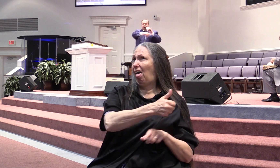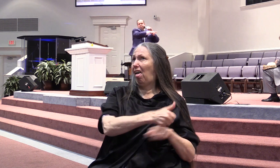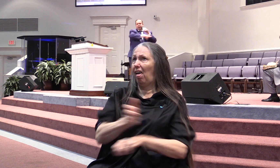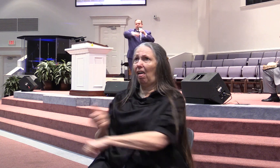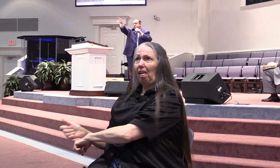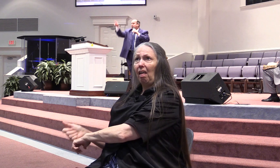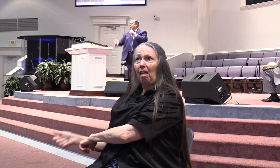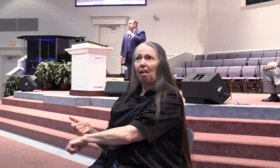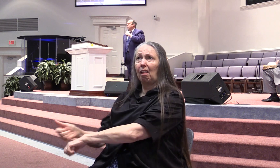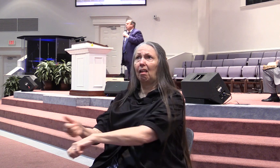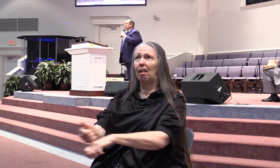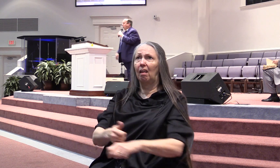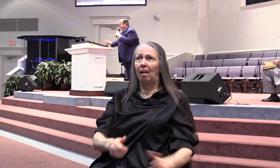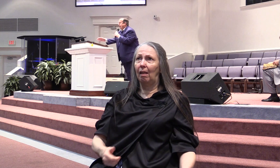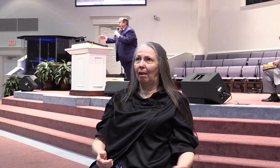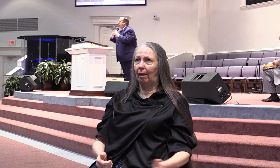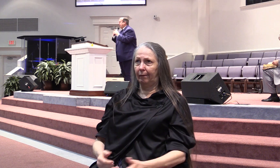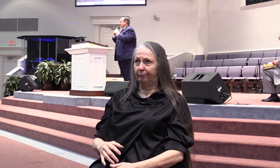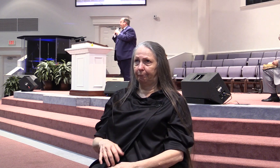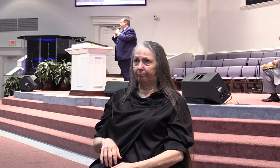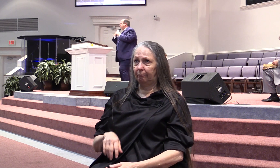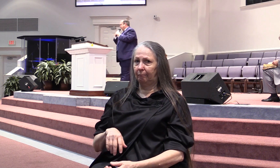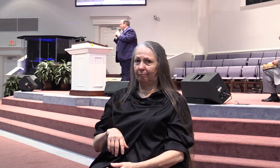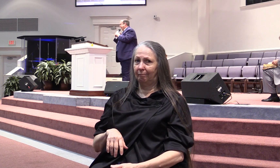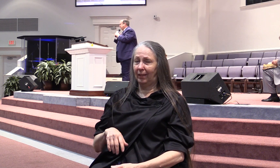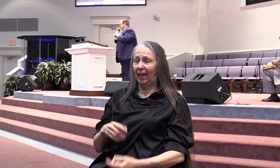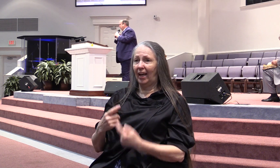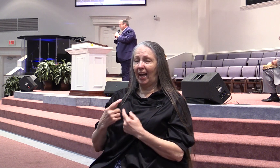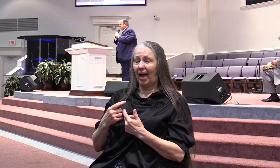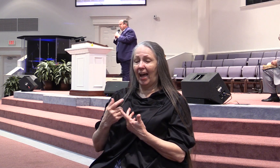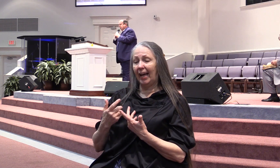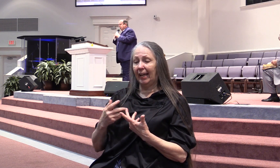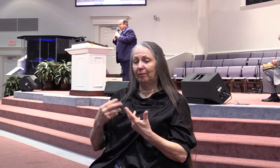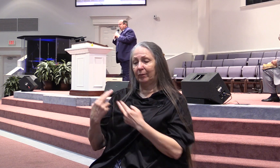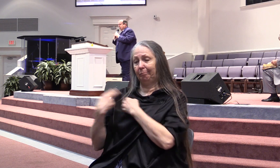that, or him this, or no. On that day, I'll take accountability for myself.